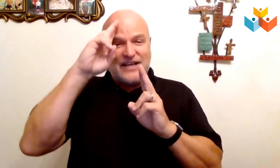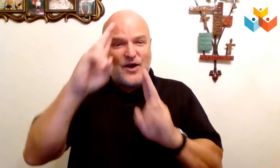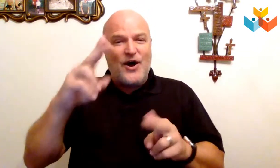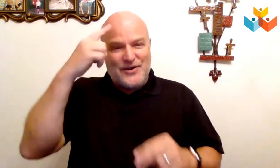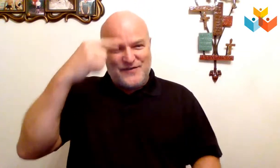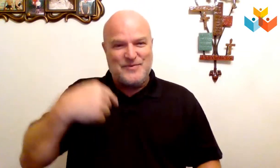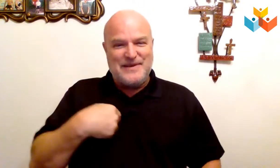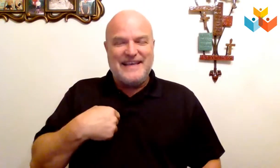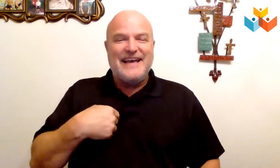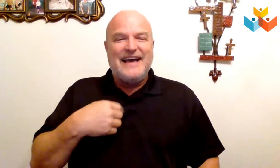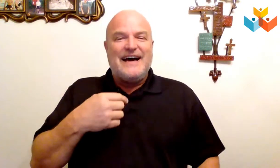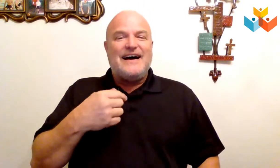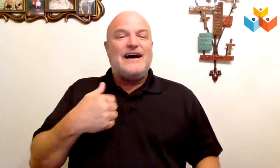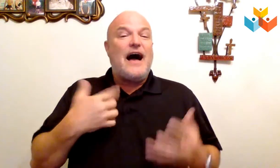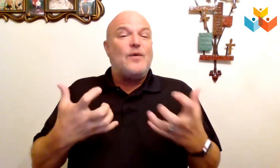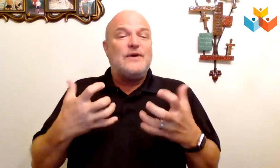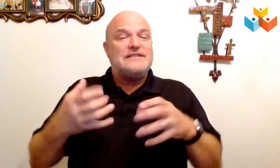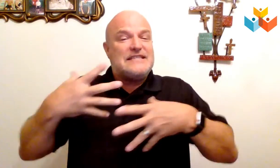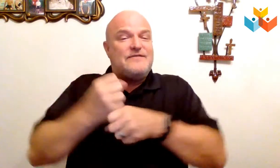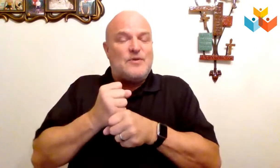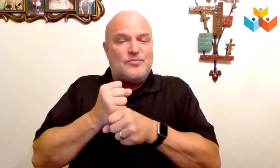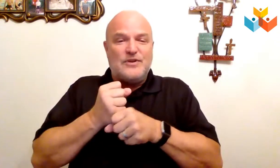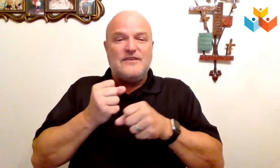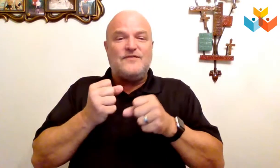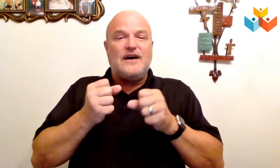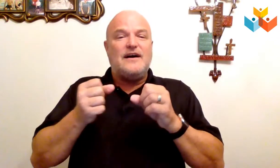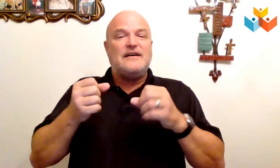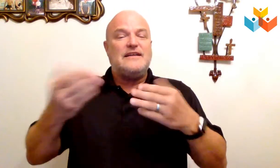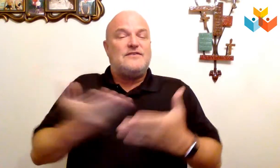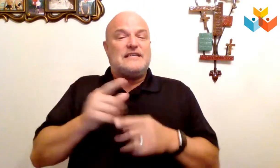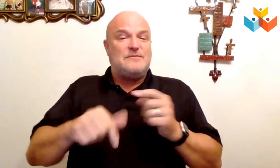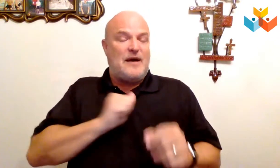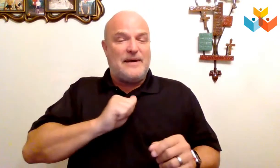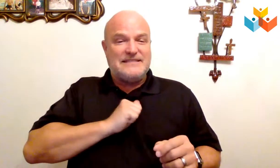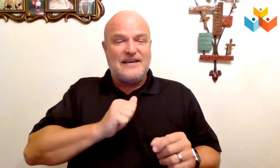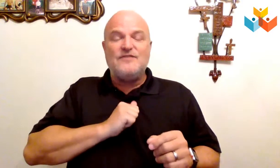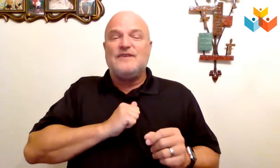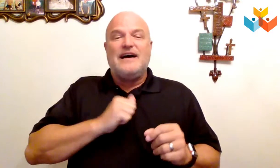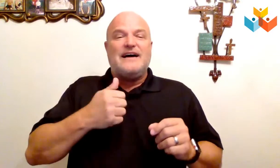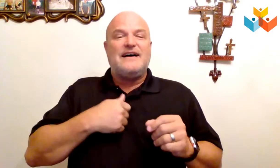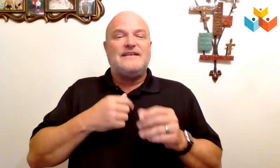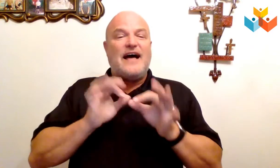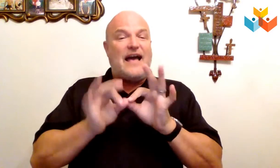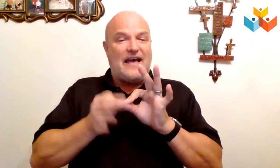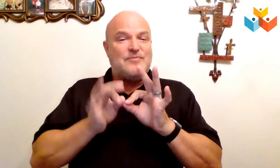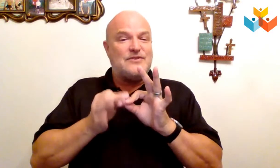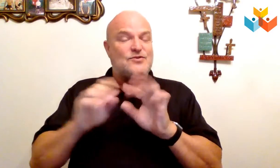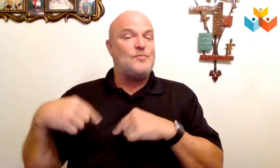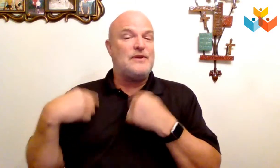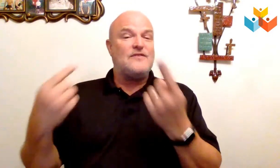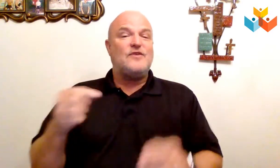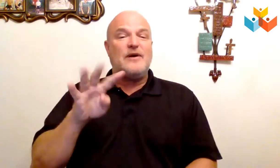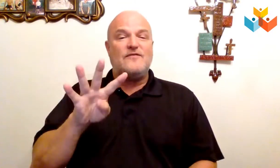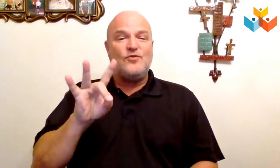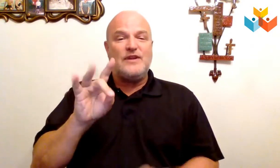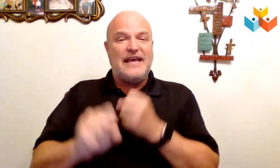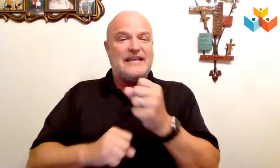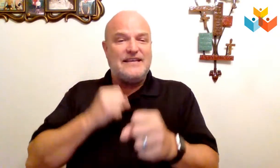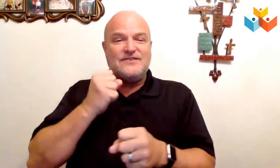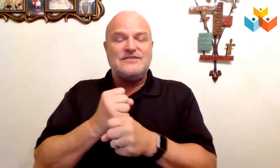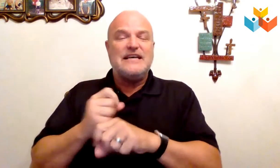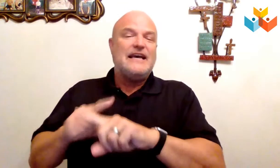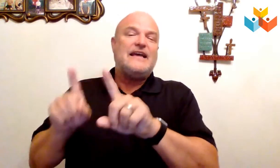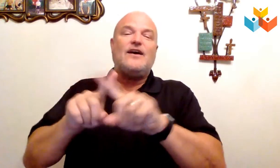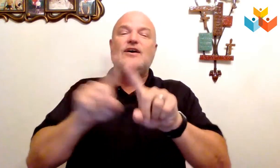is such an honor for me. I want to just give you a brief introduction about myself. I have been interpreting